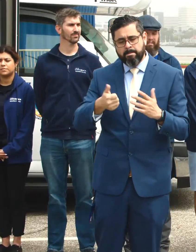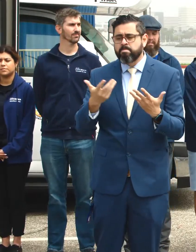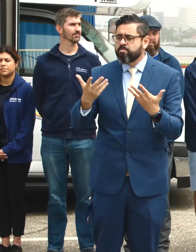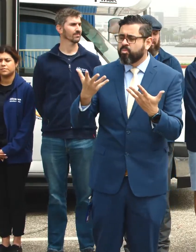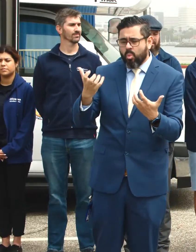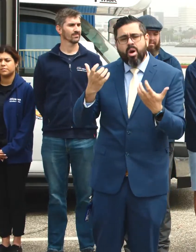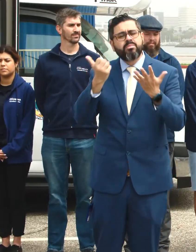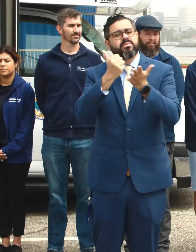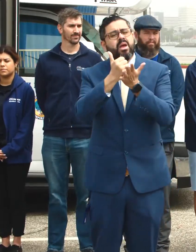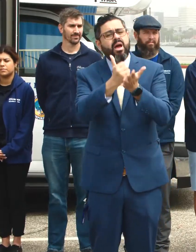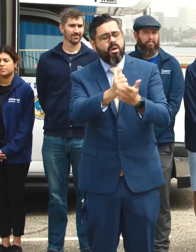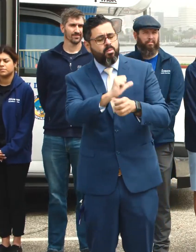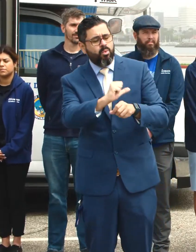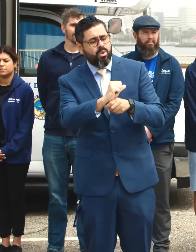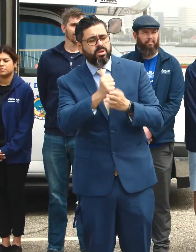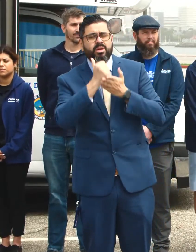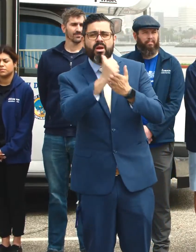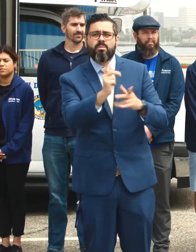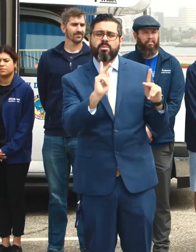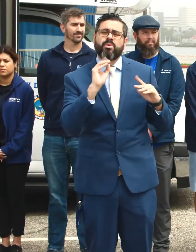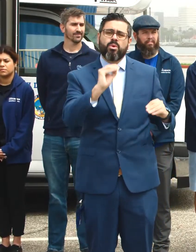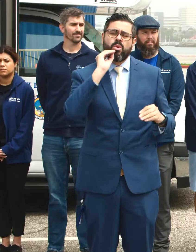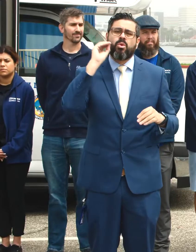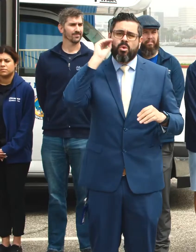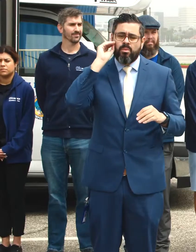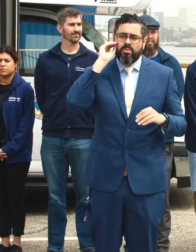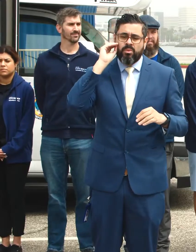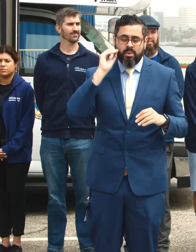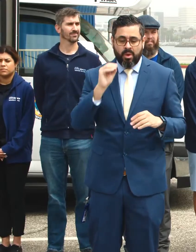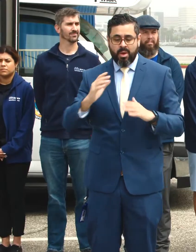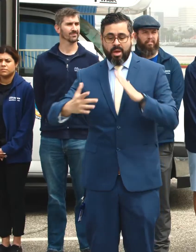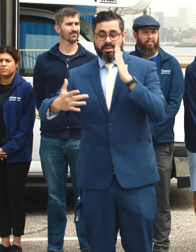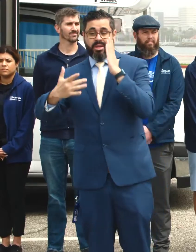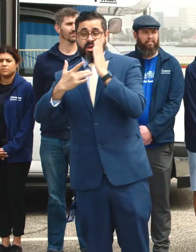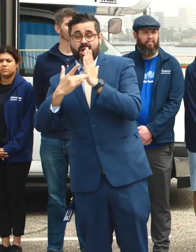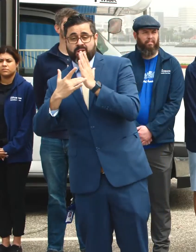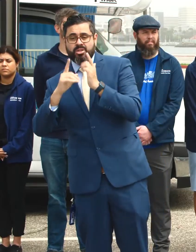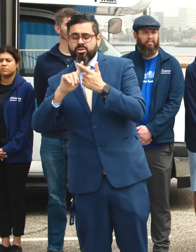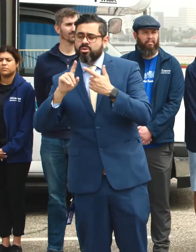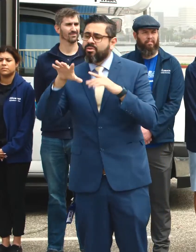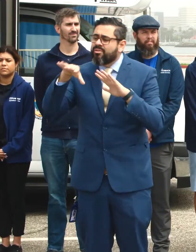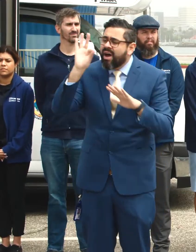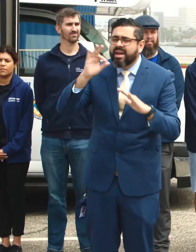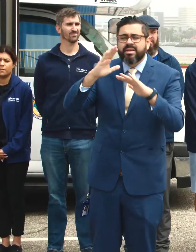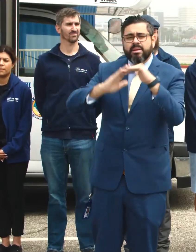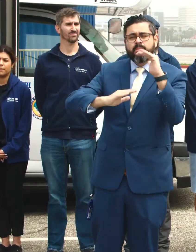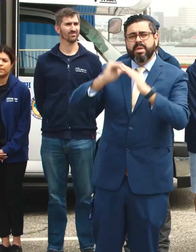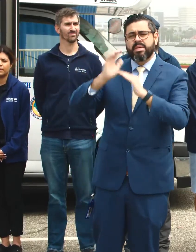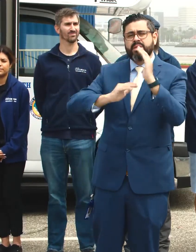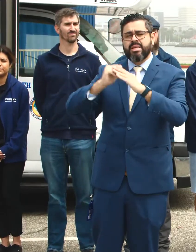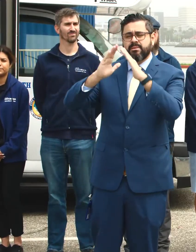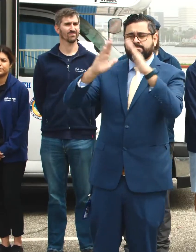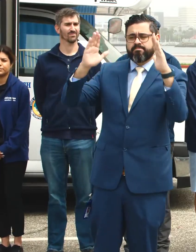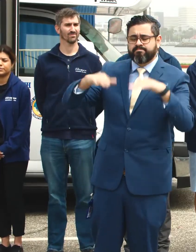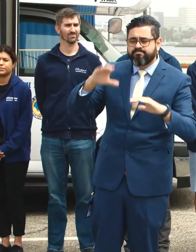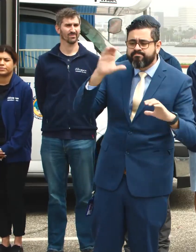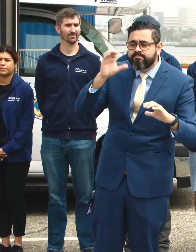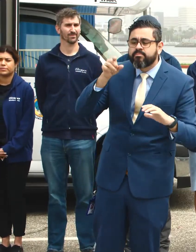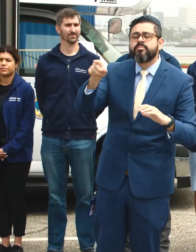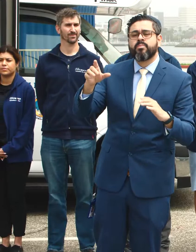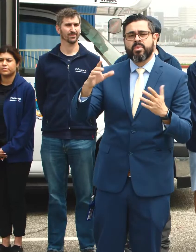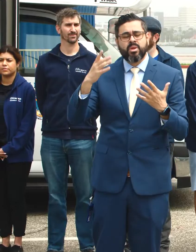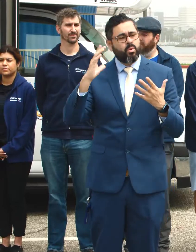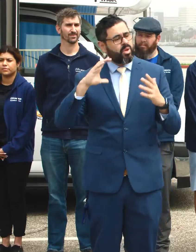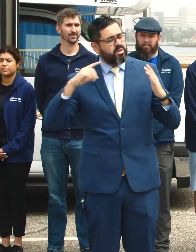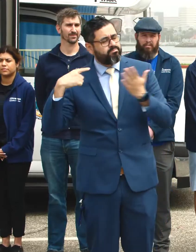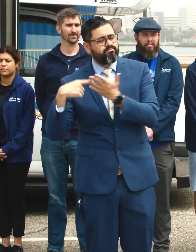to homelessness. These work groups are taking on everything from technology to land use, and we all meet weekly in the large group to